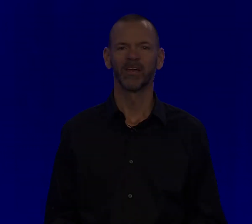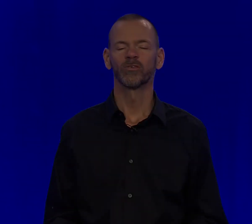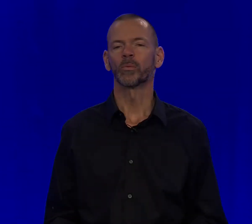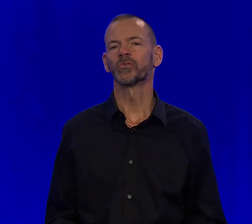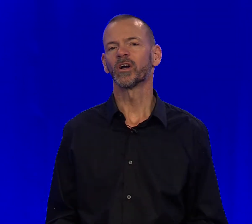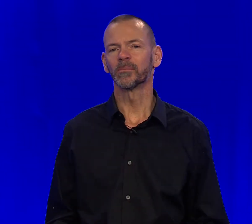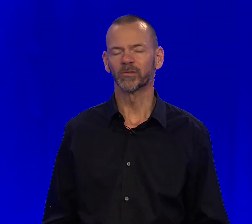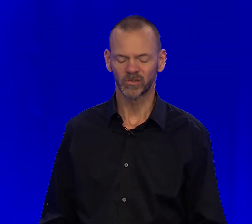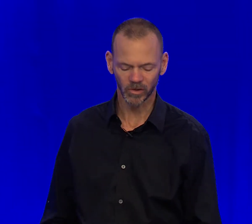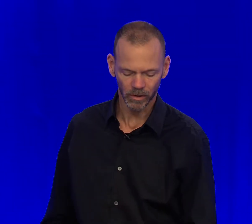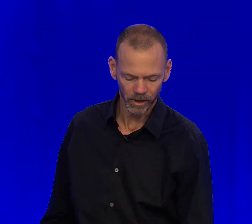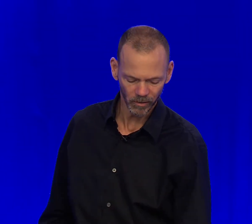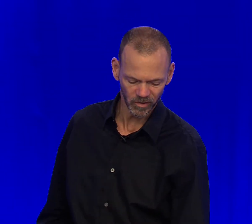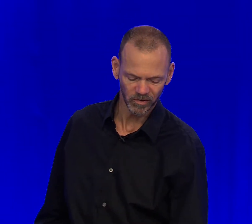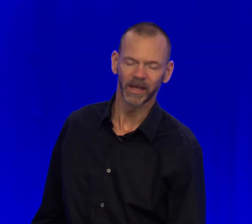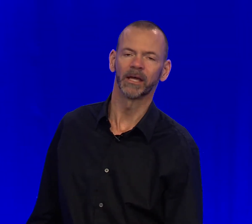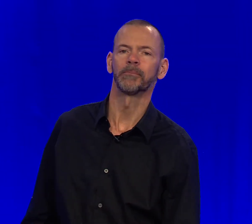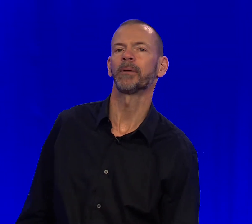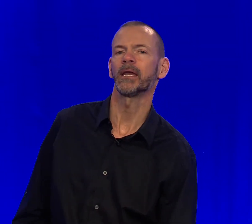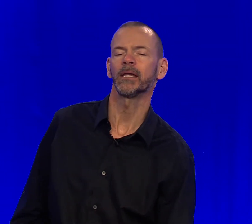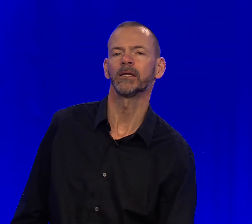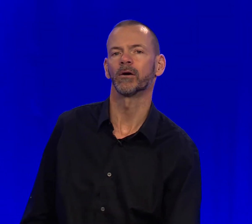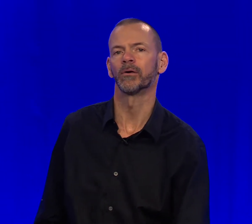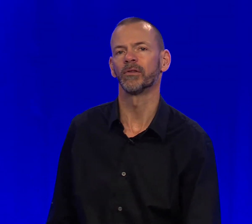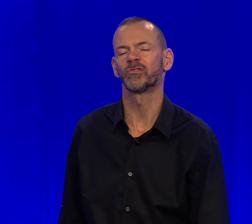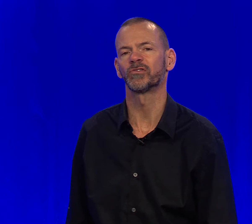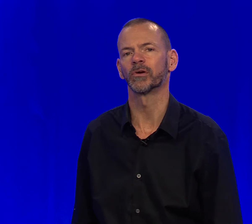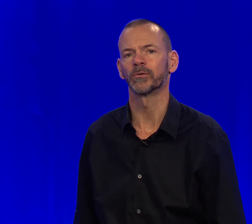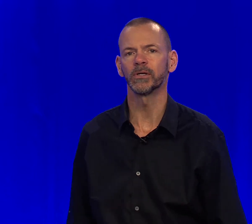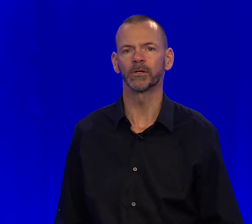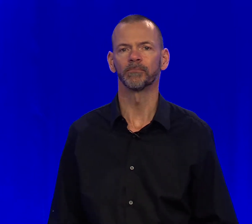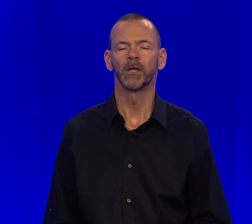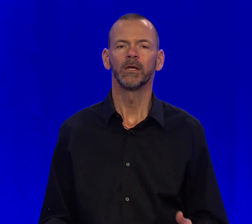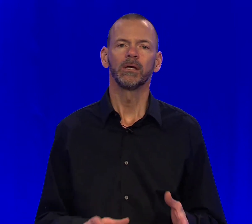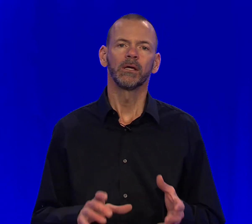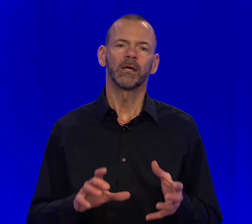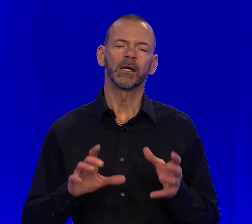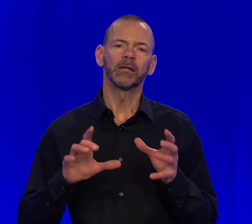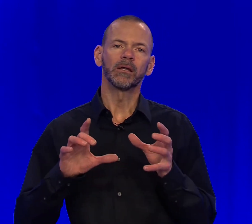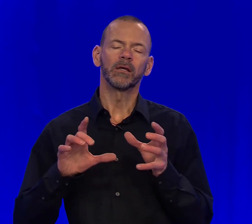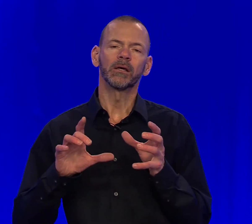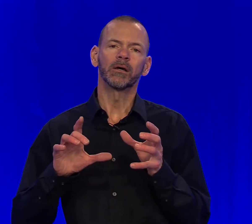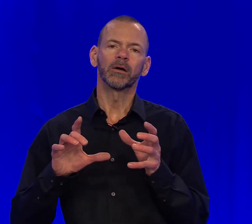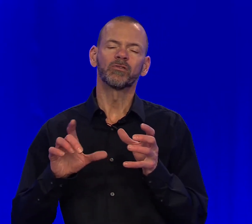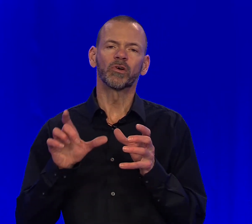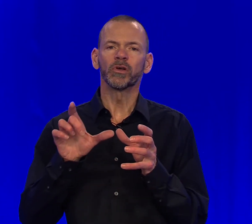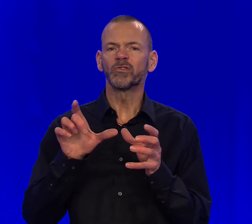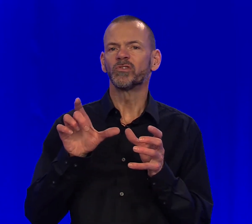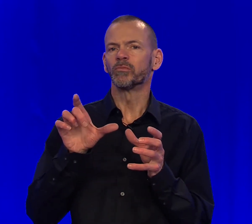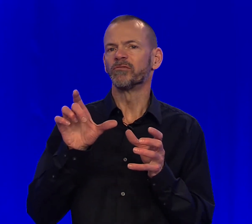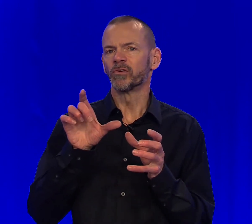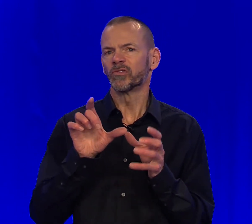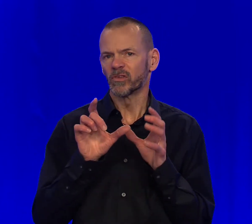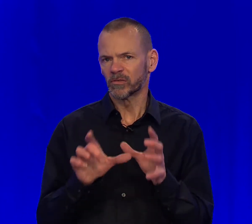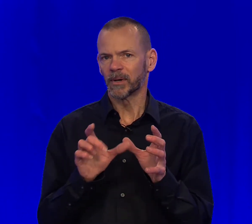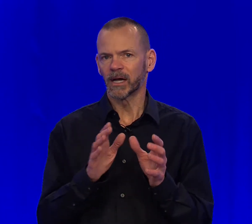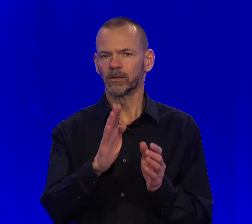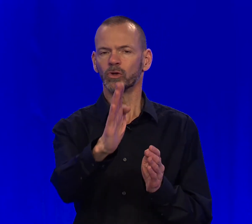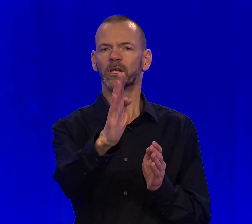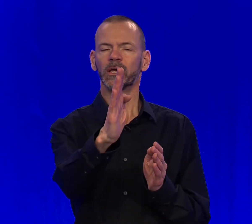So I want to talk about scoliosis and pain on this show here. And scoliosis refers to the spine, looking at the